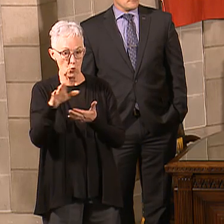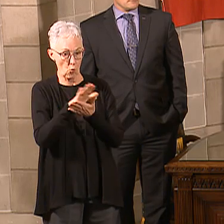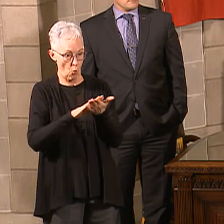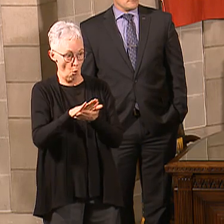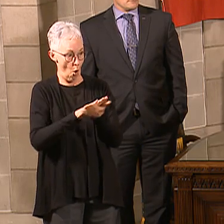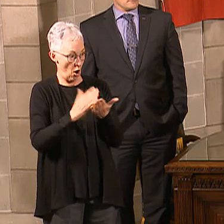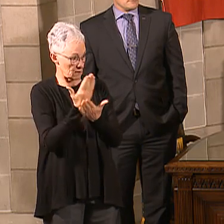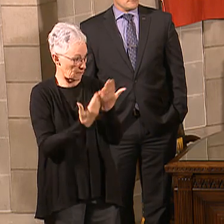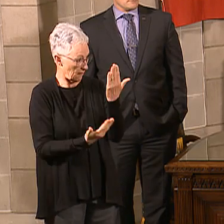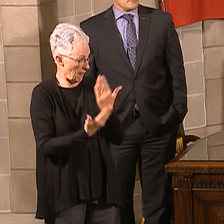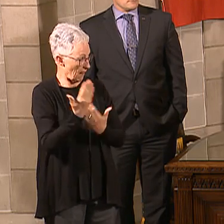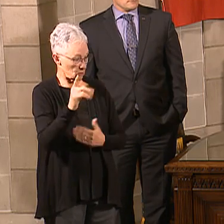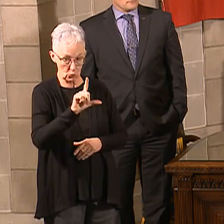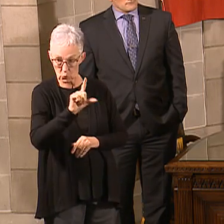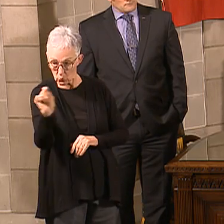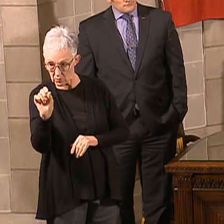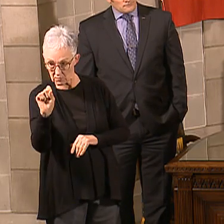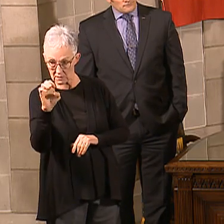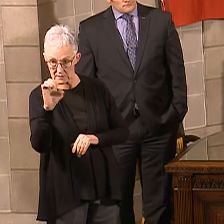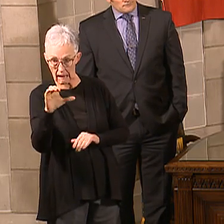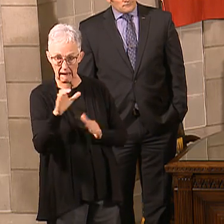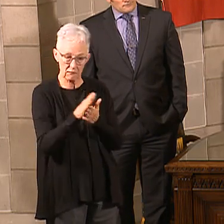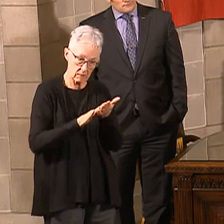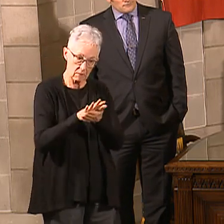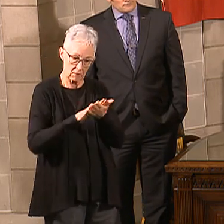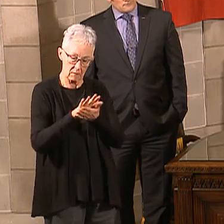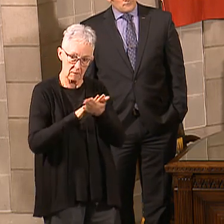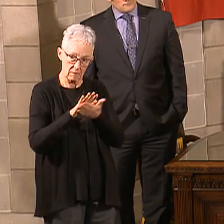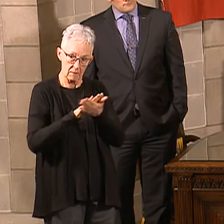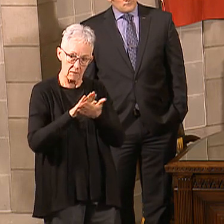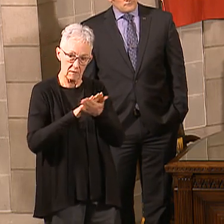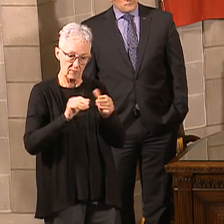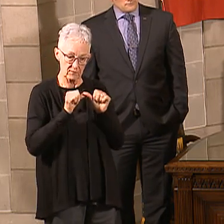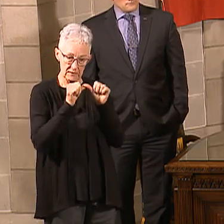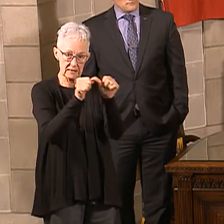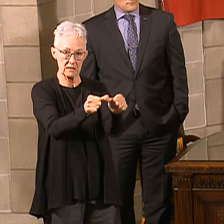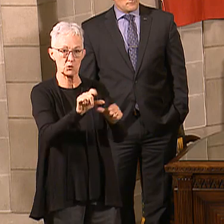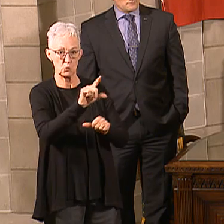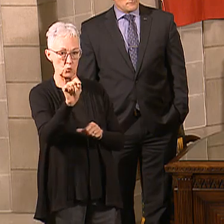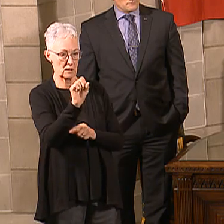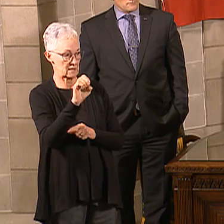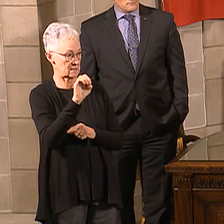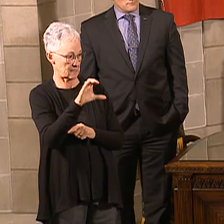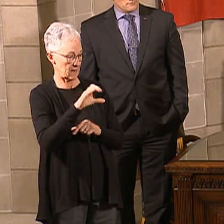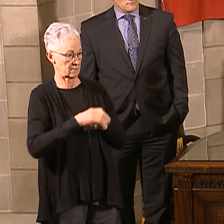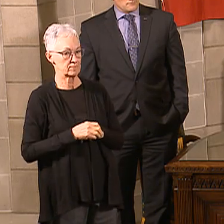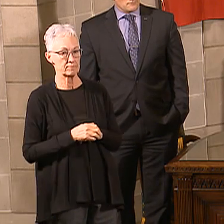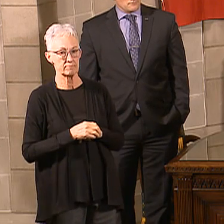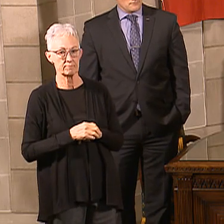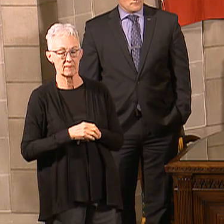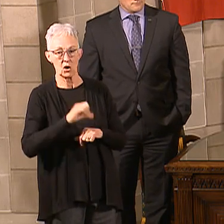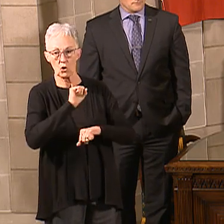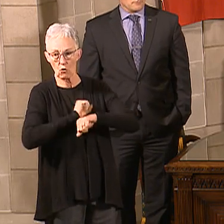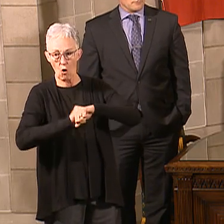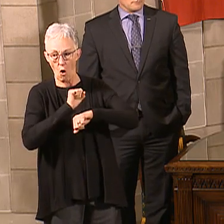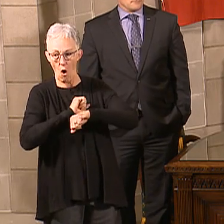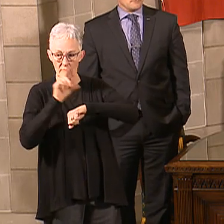sing happy birthday twice. That works. Make sure that you're doing all the other things we need you to do with regard to coughing into your